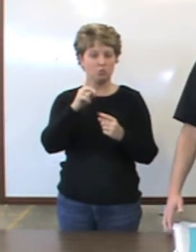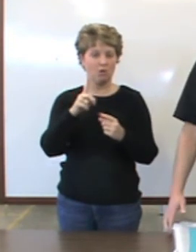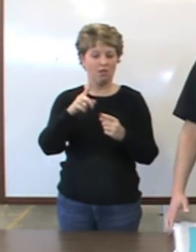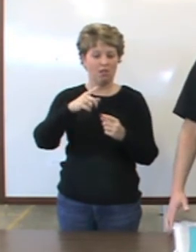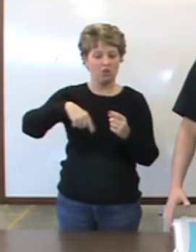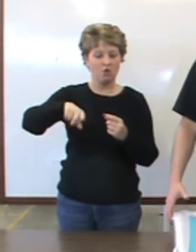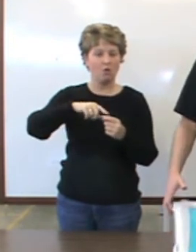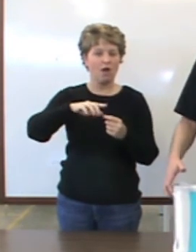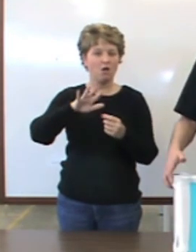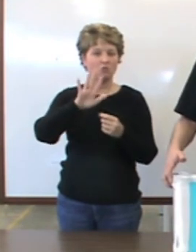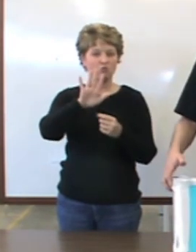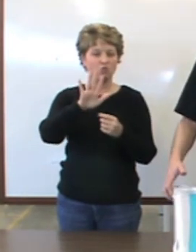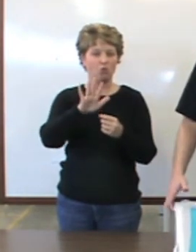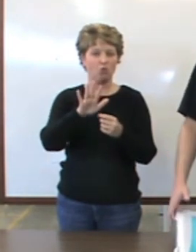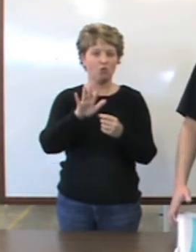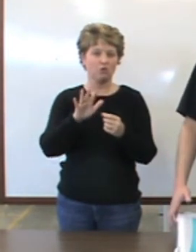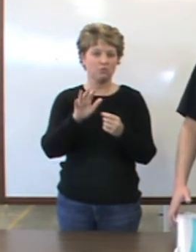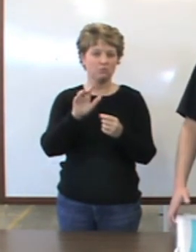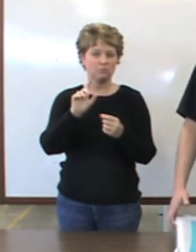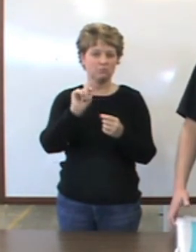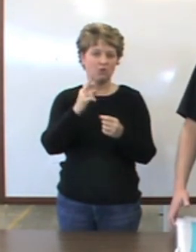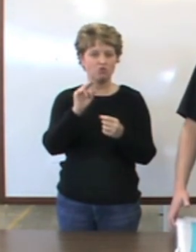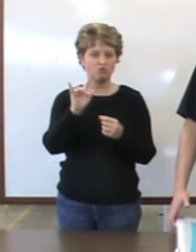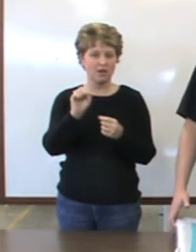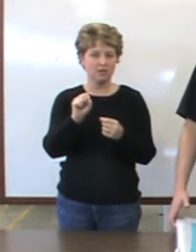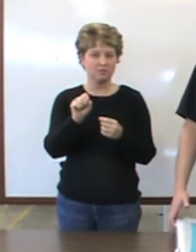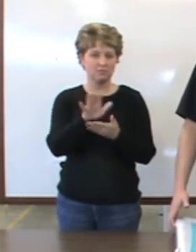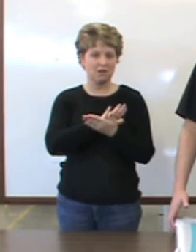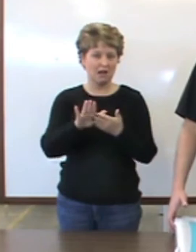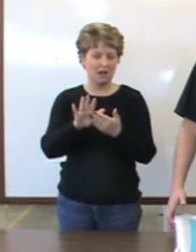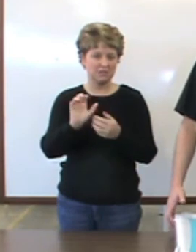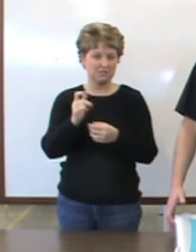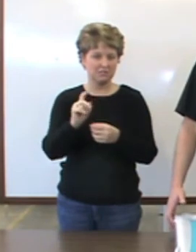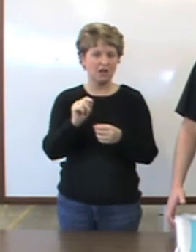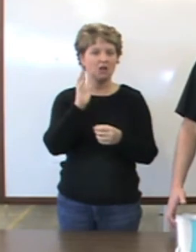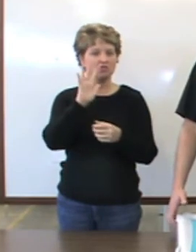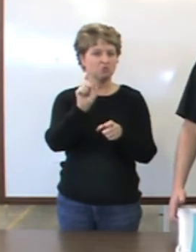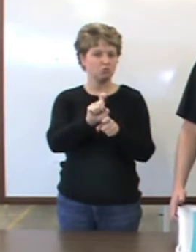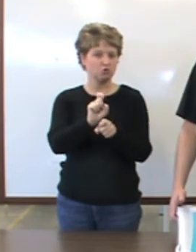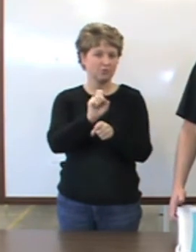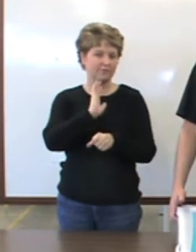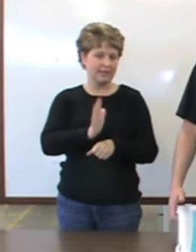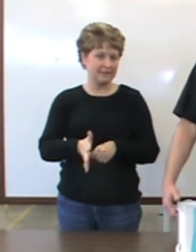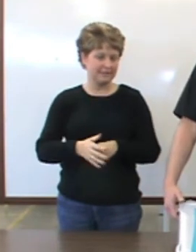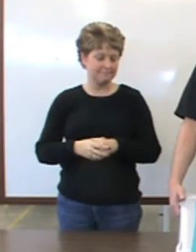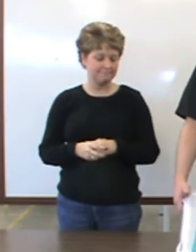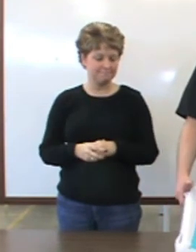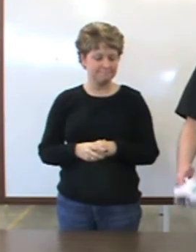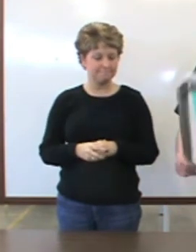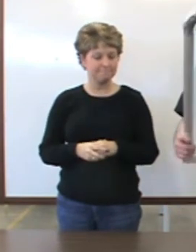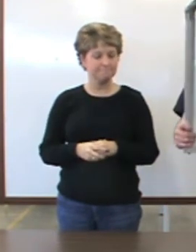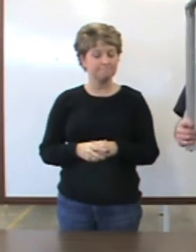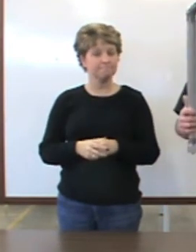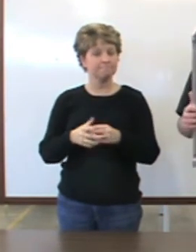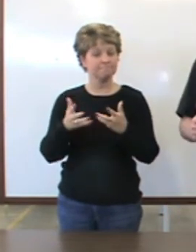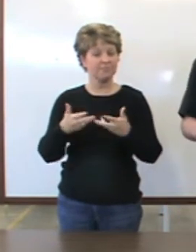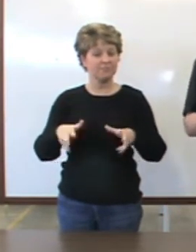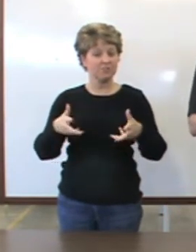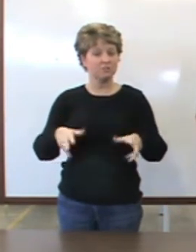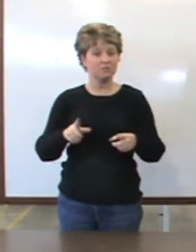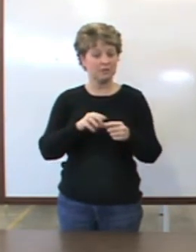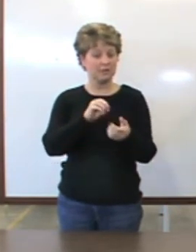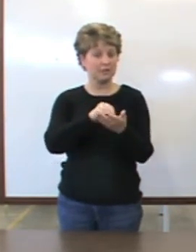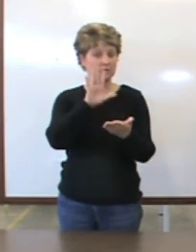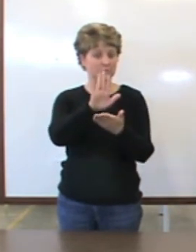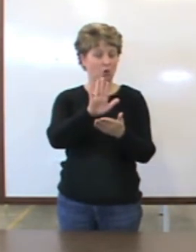around your threads nice and tight and should just work fine. After you're done, you can expose